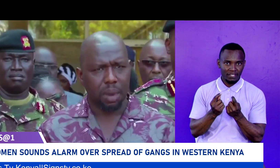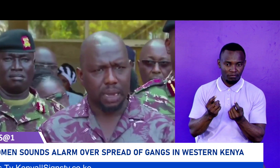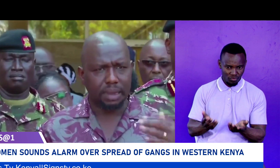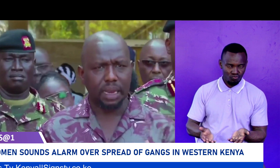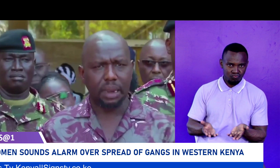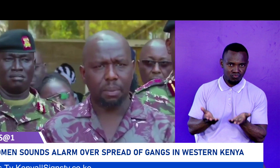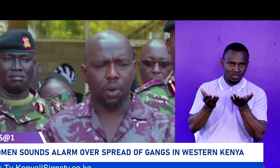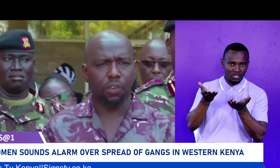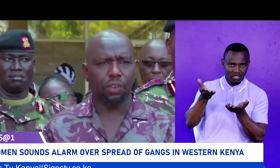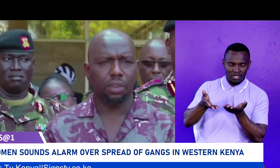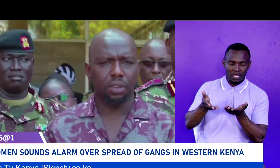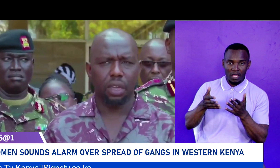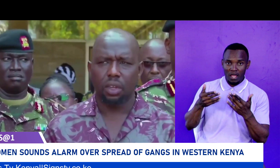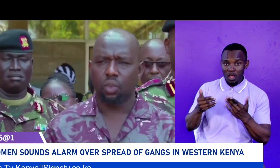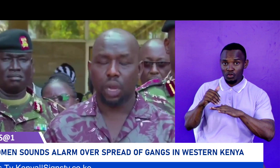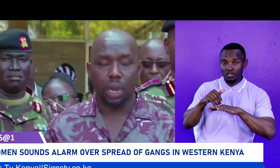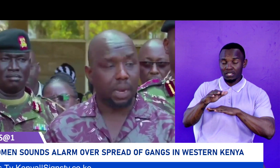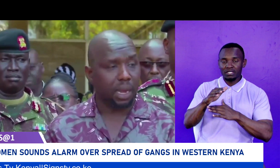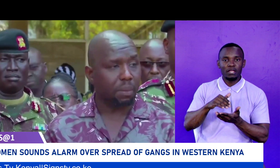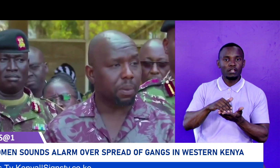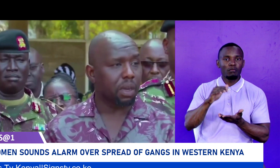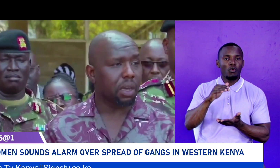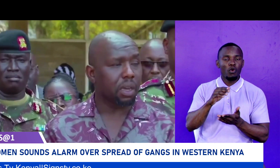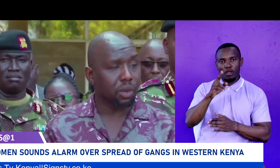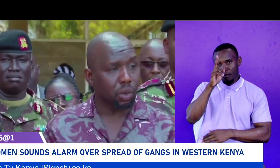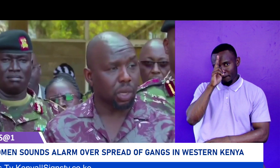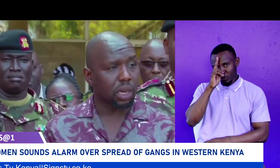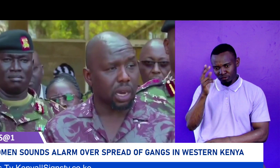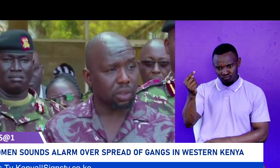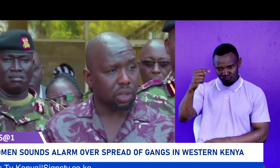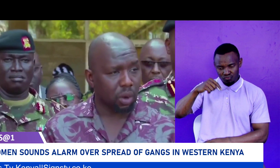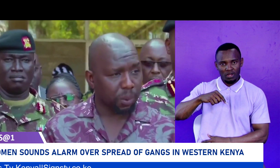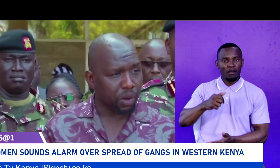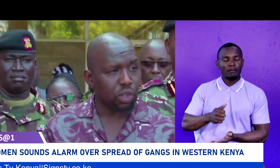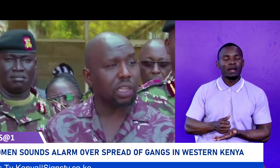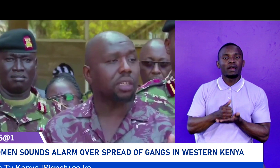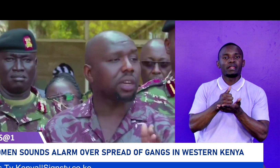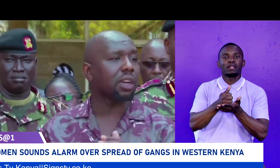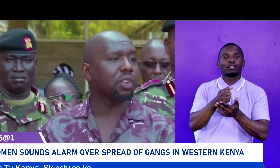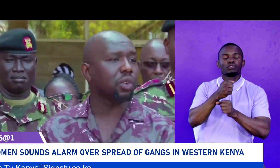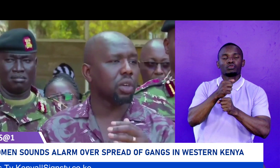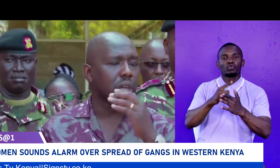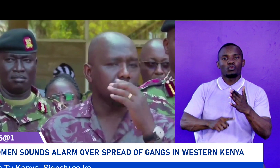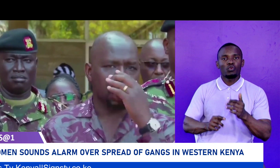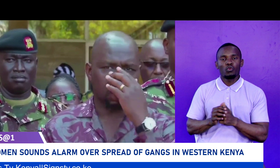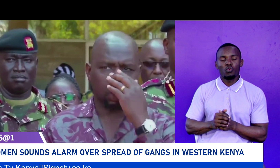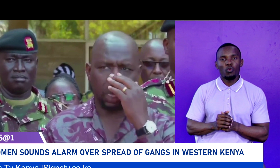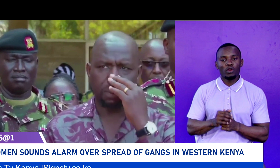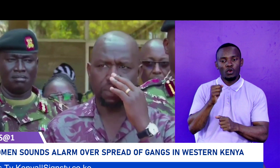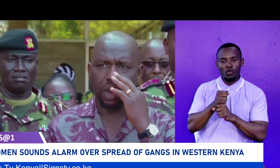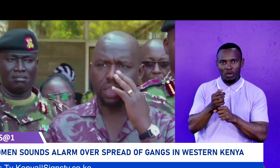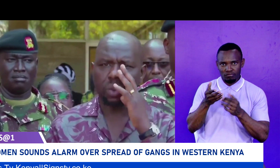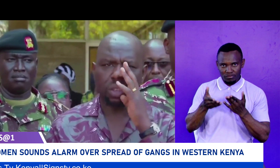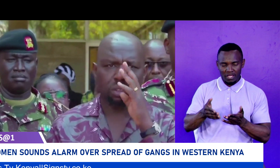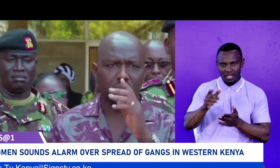by sending more officers to come and help in doing an operation in the entire region to help flush out this